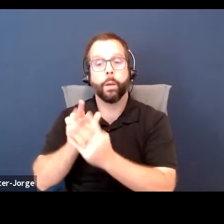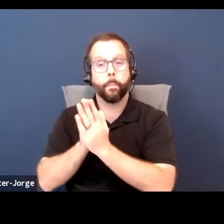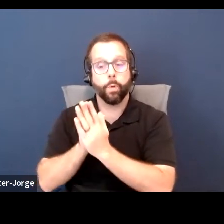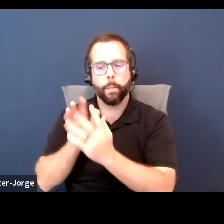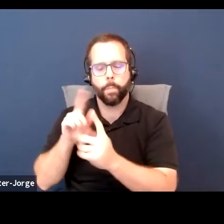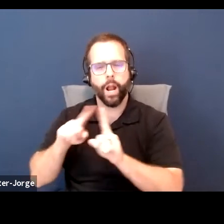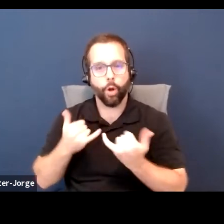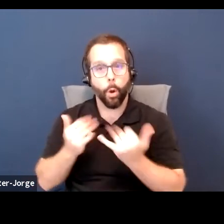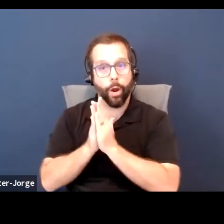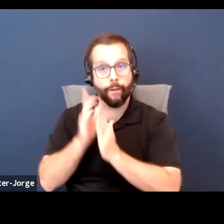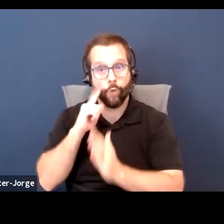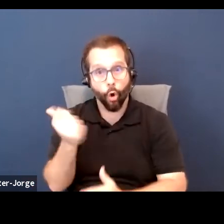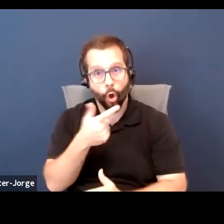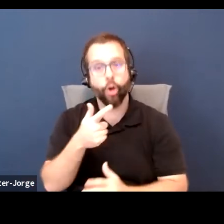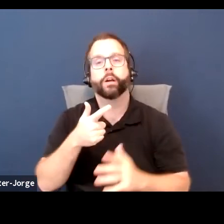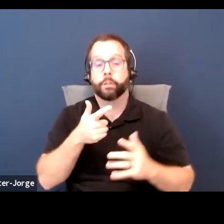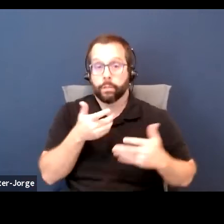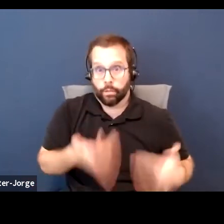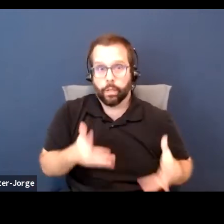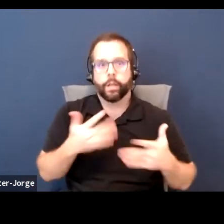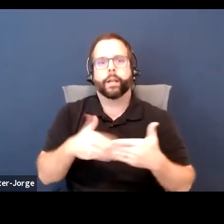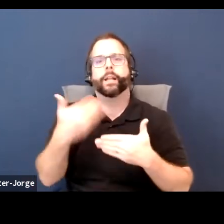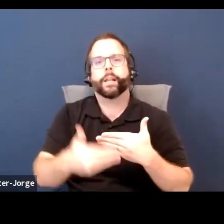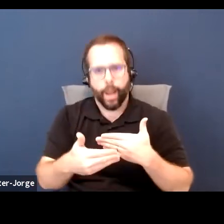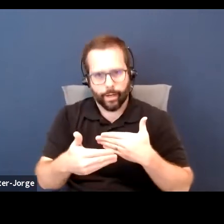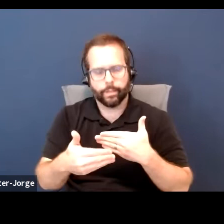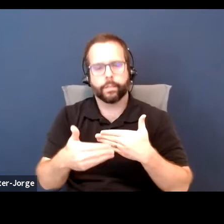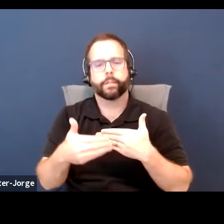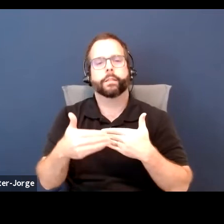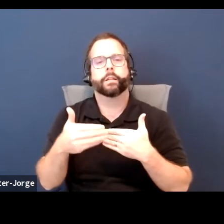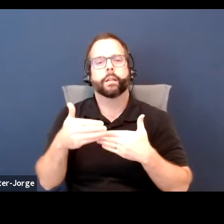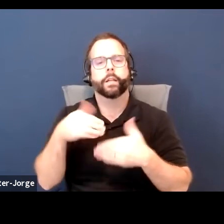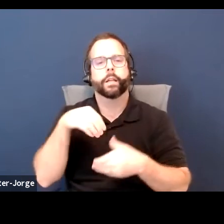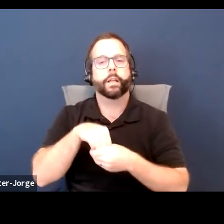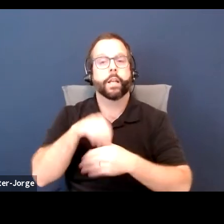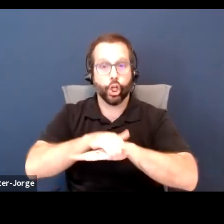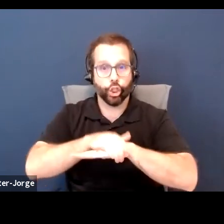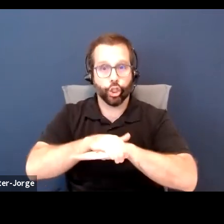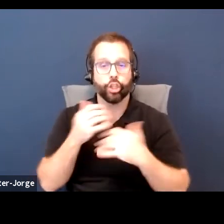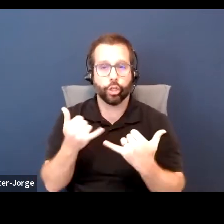afterwards. Please join me in prayer and bow your heads.